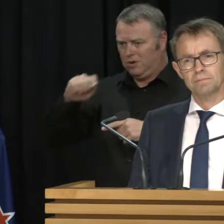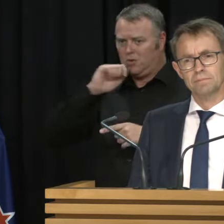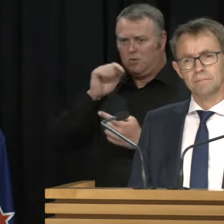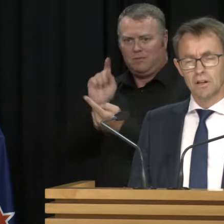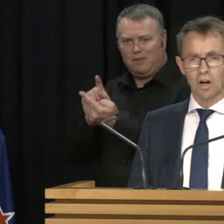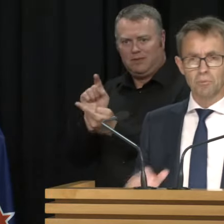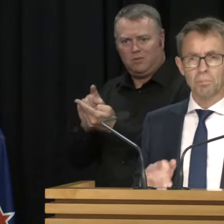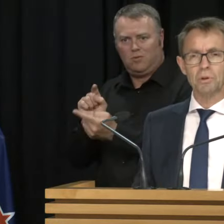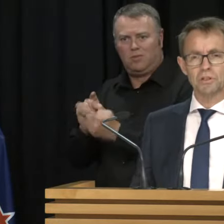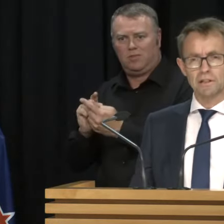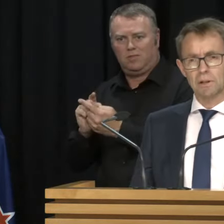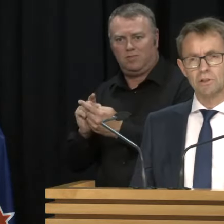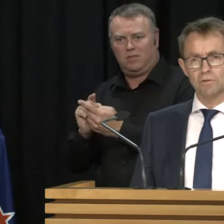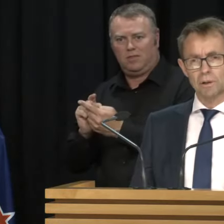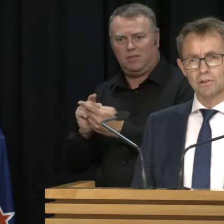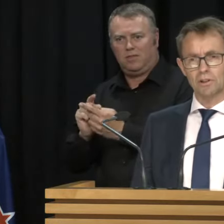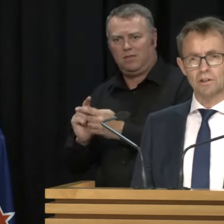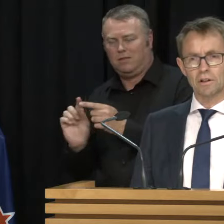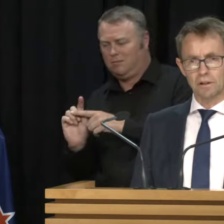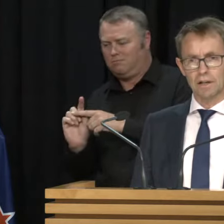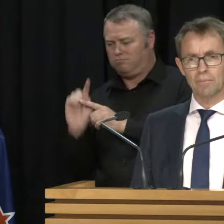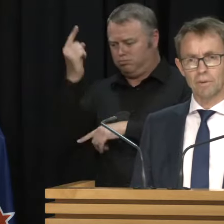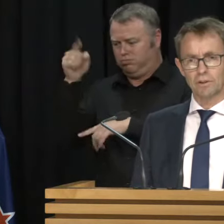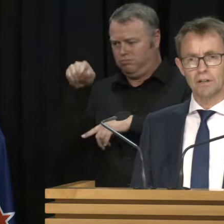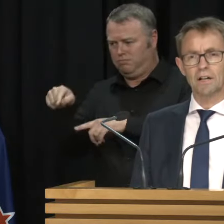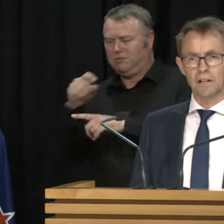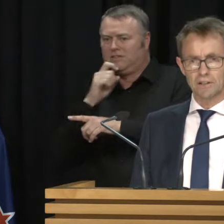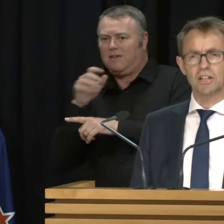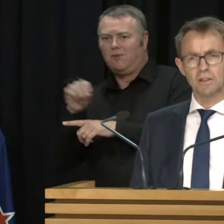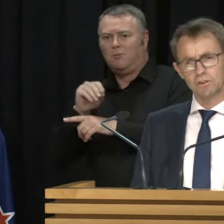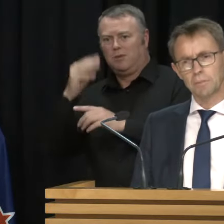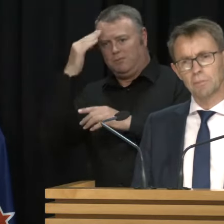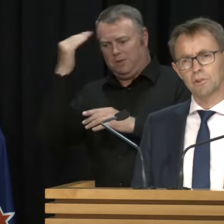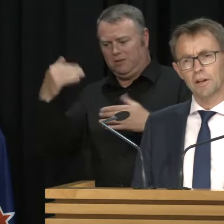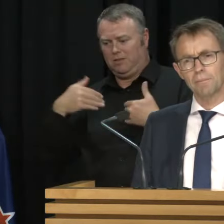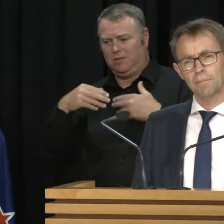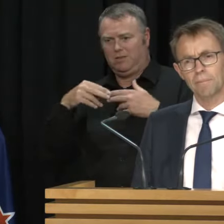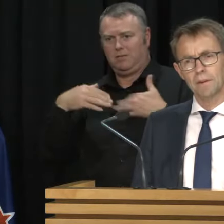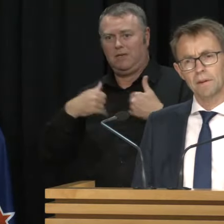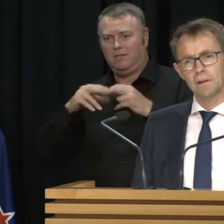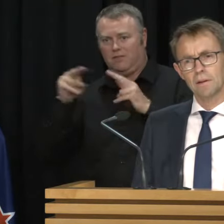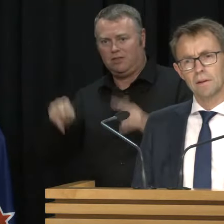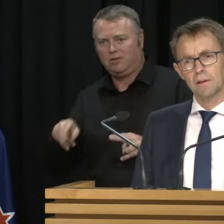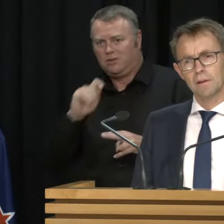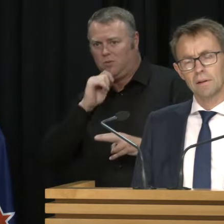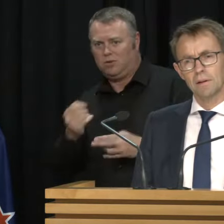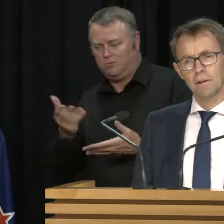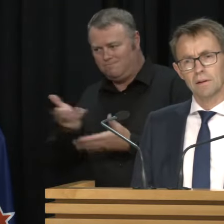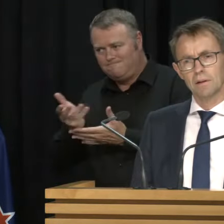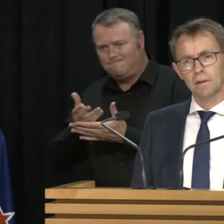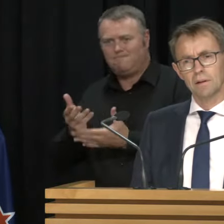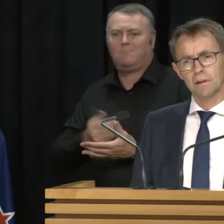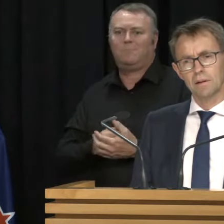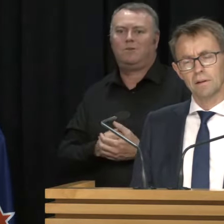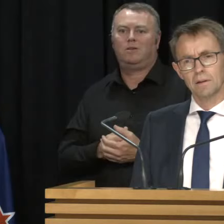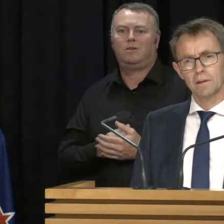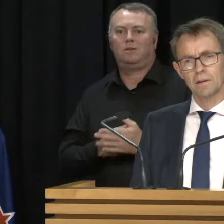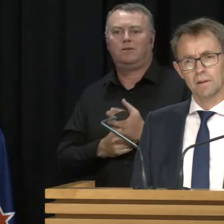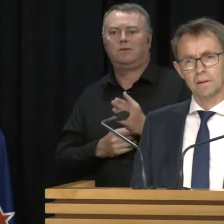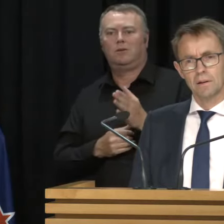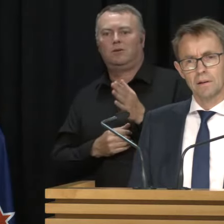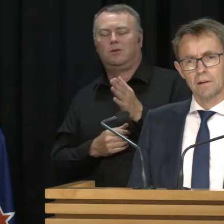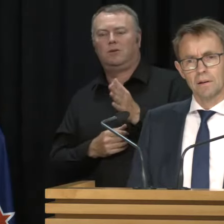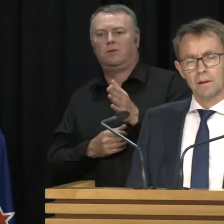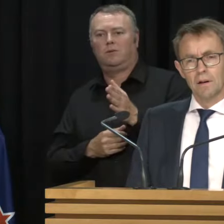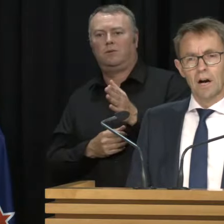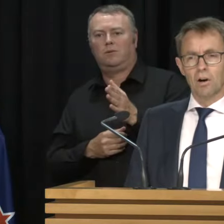Sean? I'm not personally, but two of my senior executive team members are. What assurances have you sought from your executive team